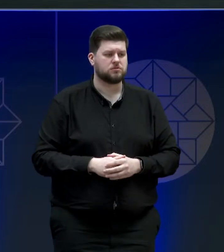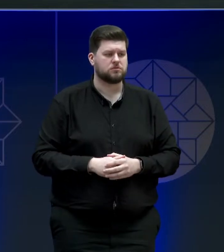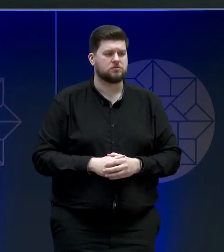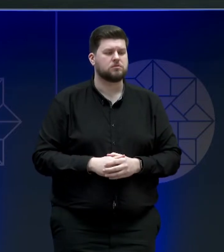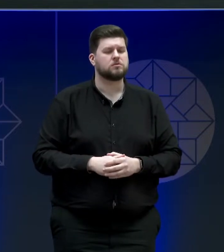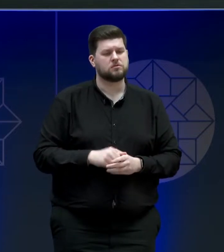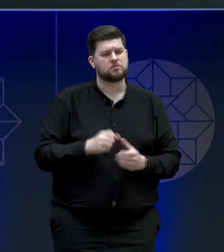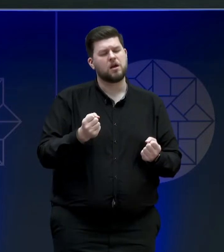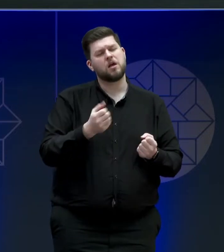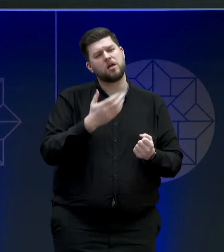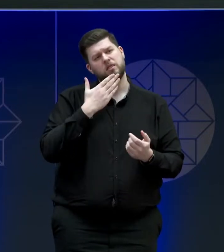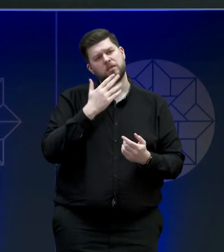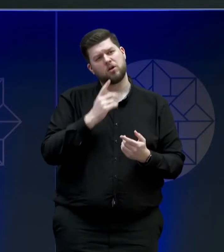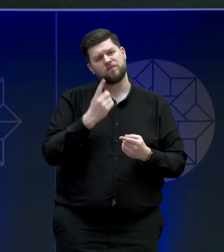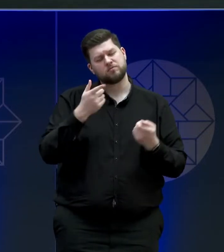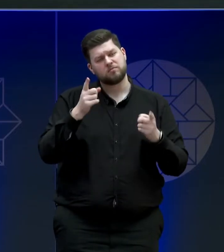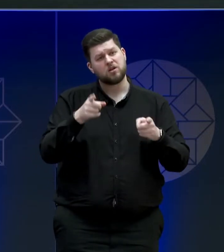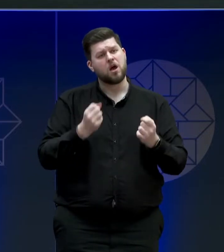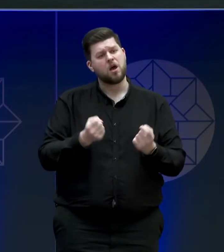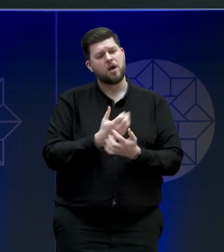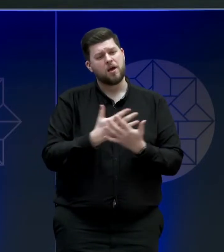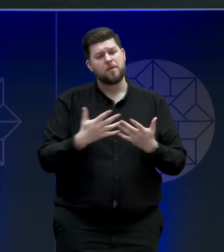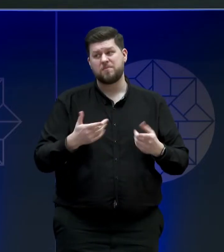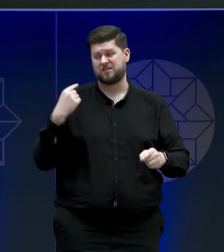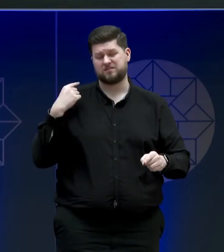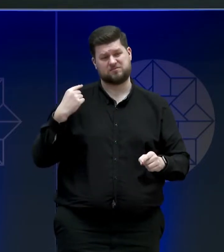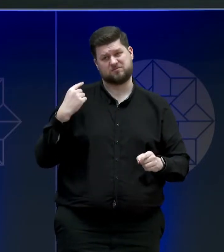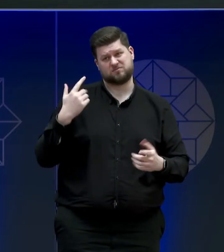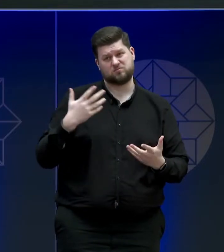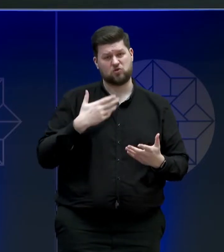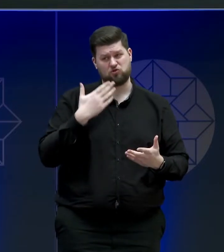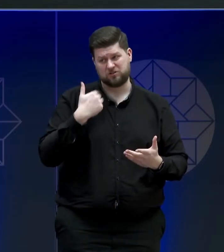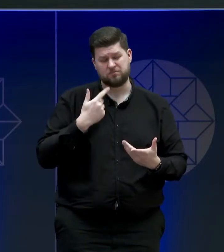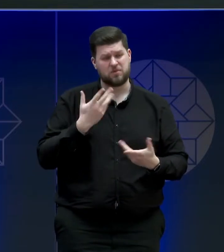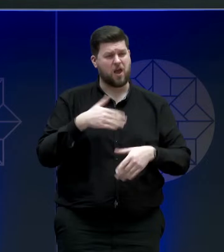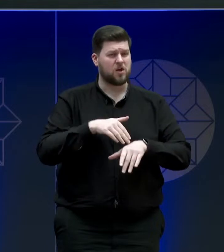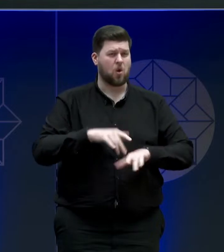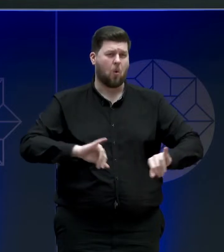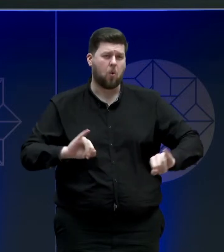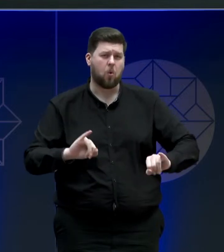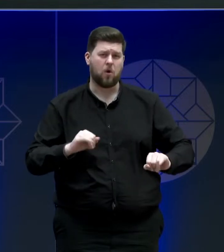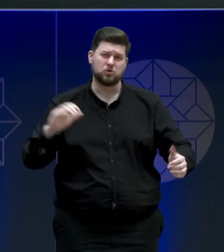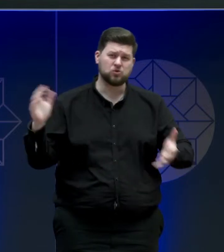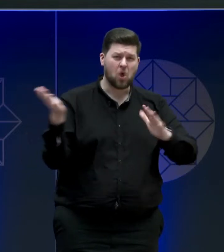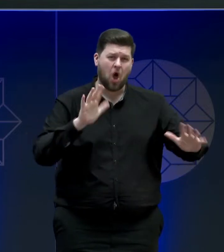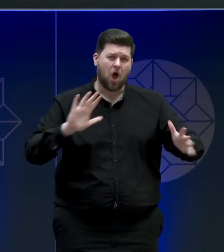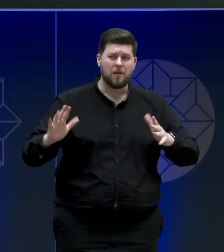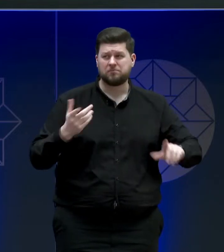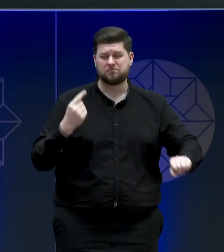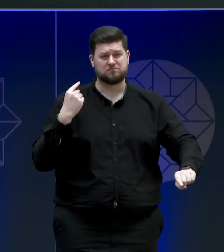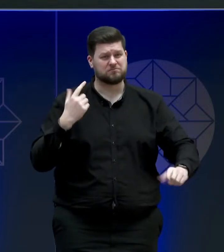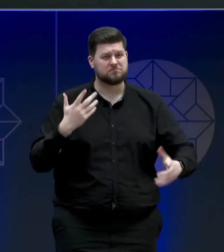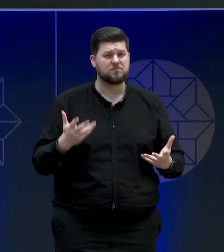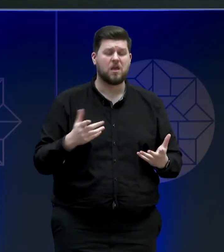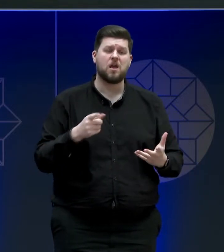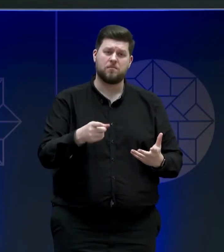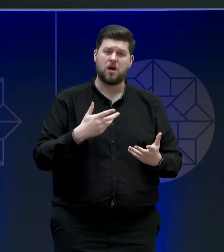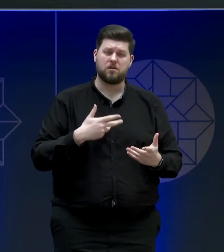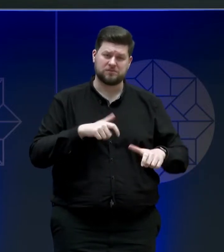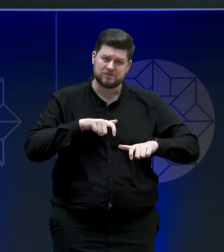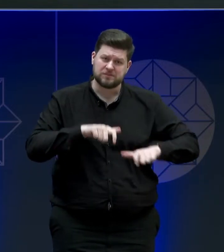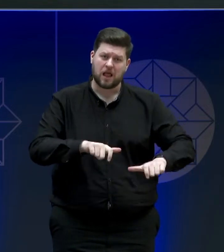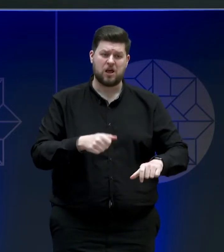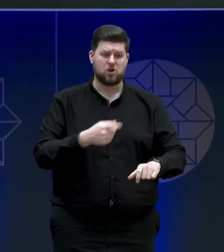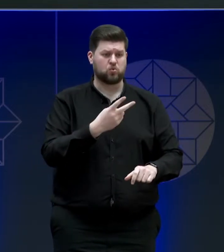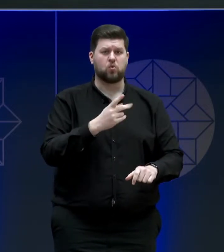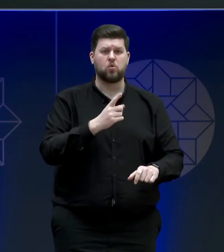Scotland spent the weekend reeling from the storm that hit a lot of the country over the weekend, but just now there's still 2,500 homes